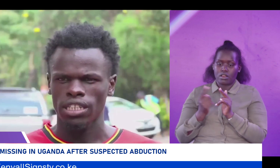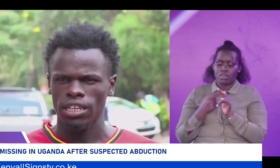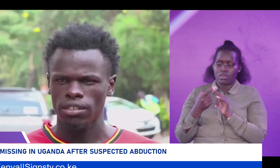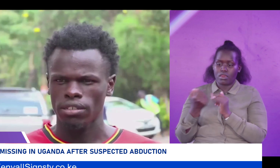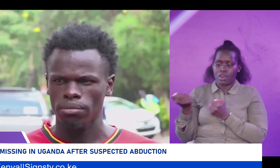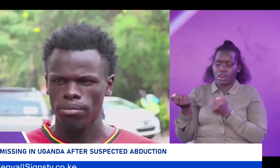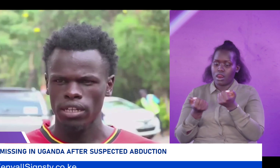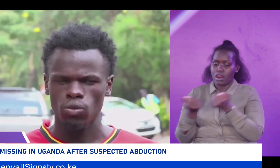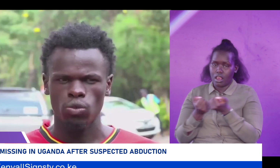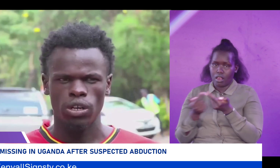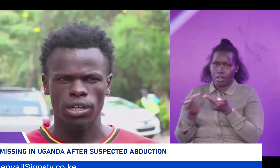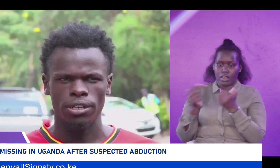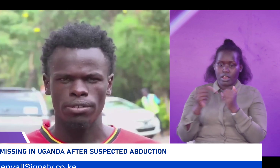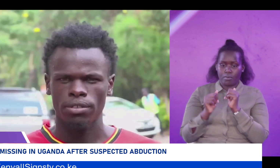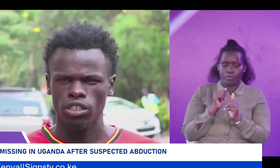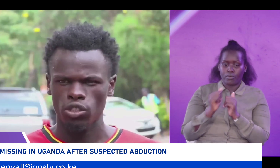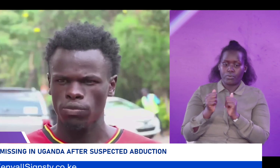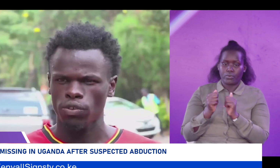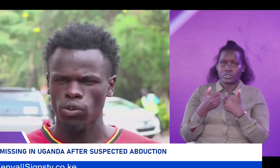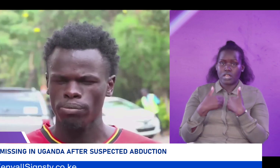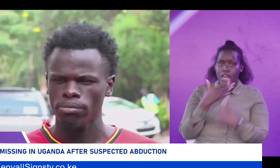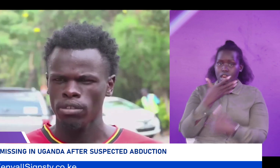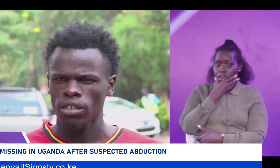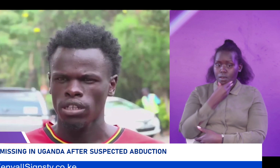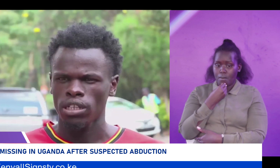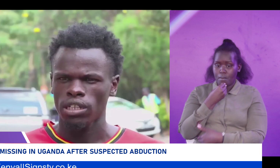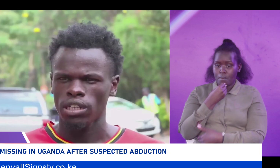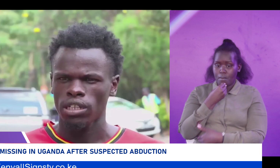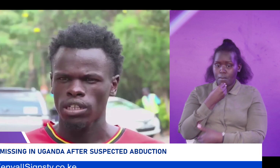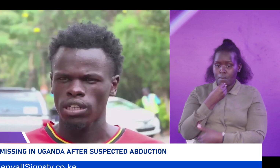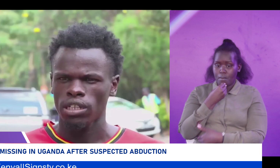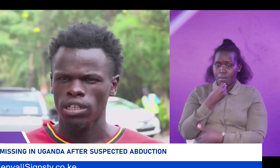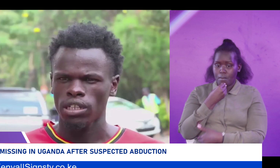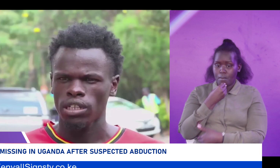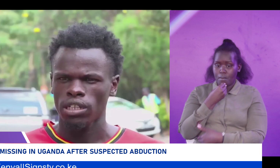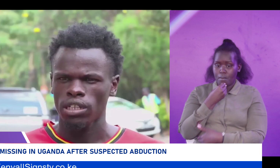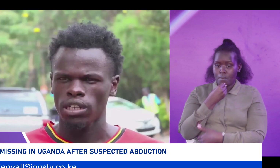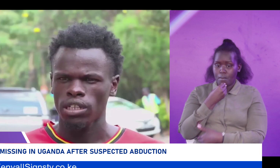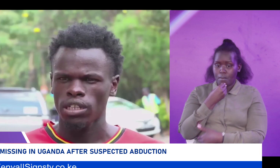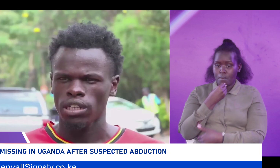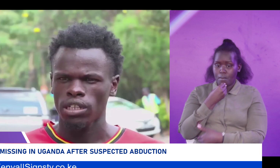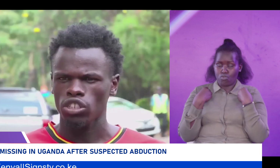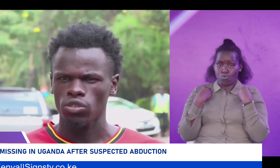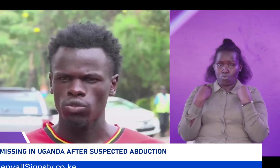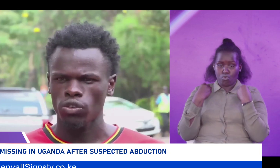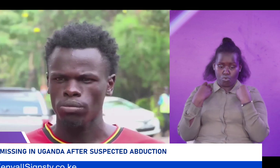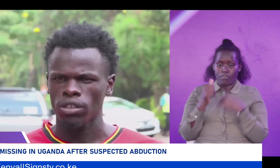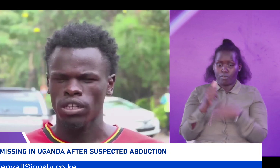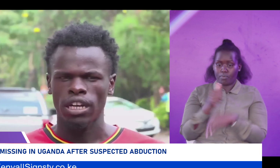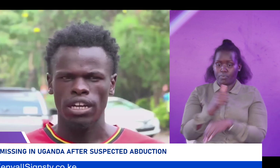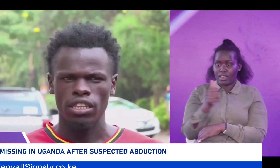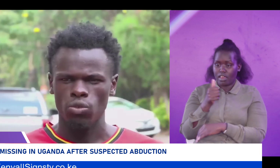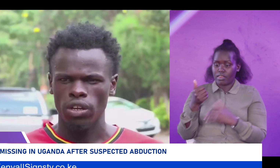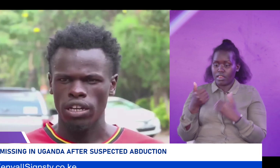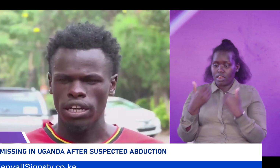had men who were in uniform and others were not in uniform. Others were